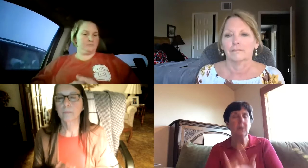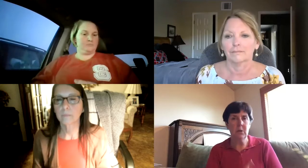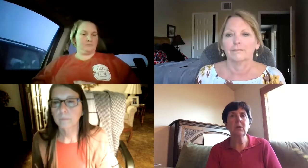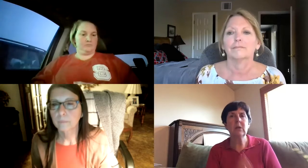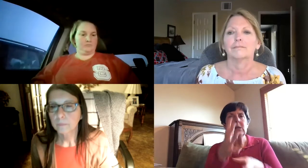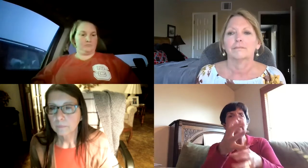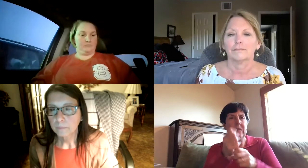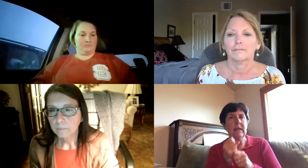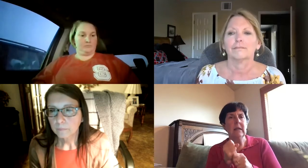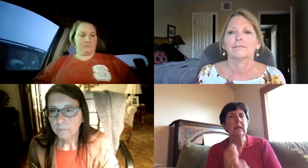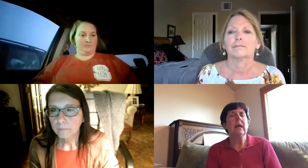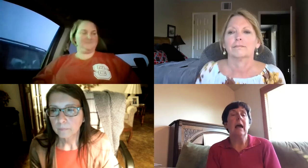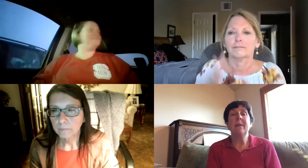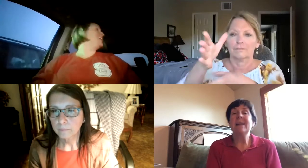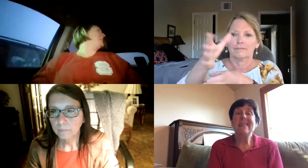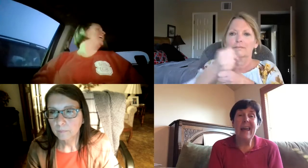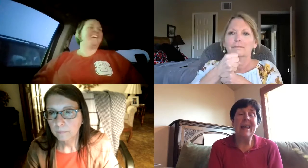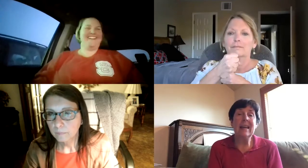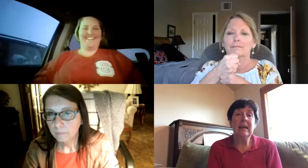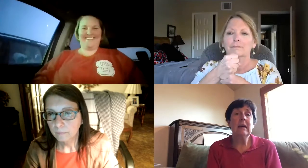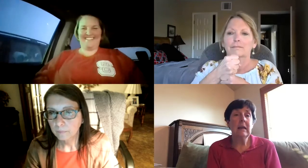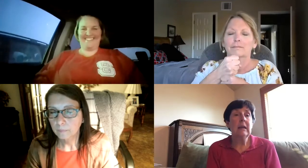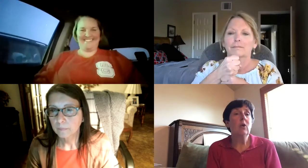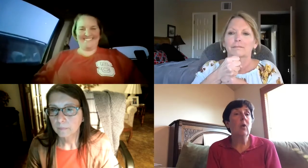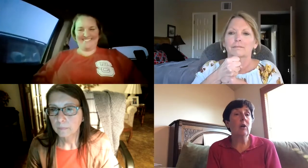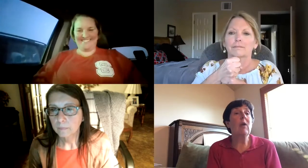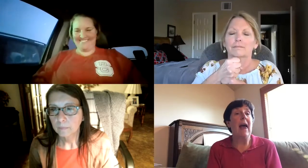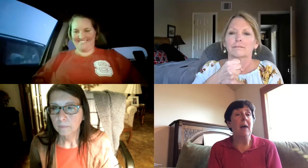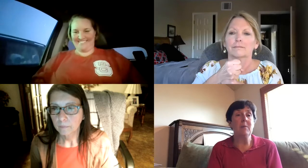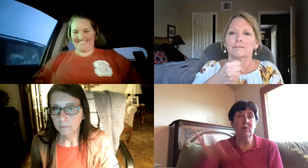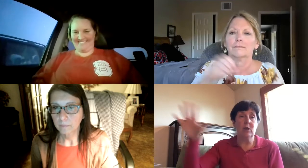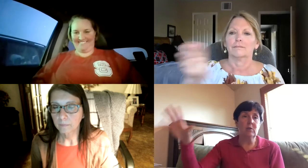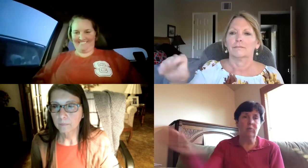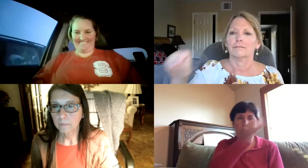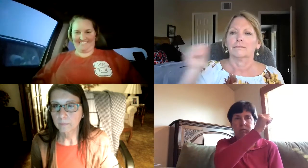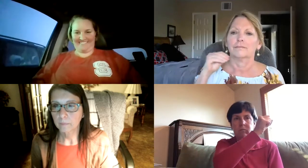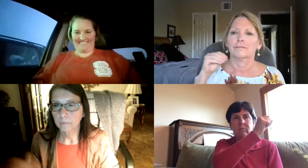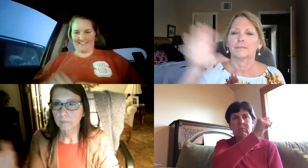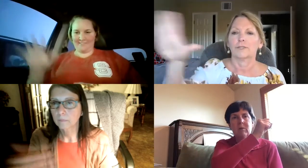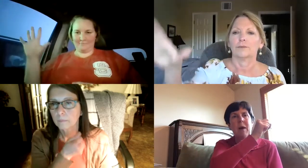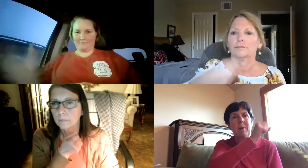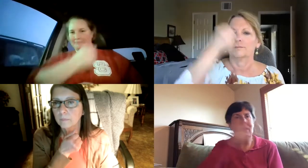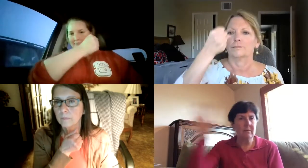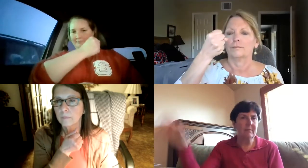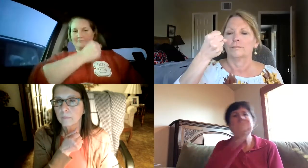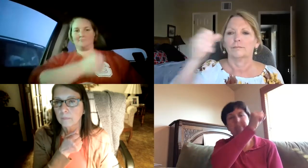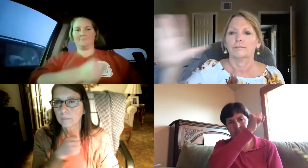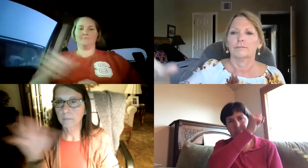Right. Get. And then take or grab, you're just swiping